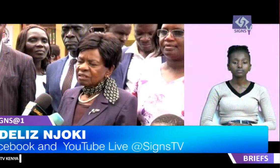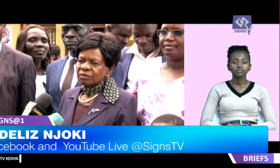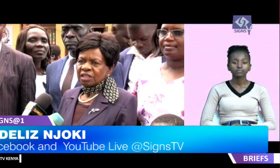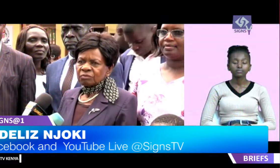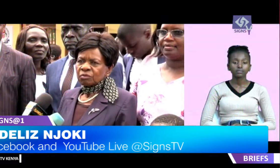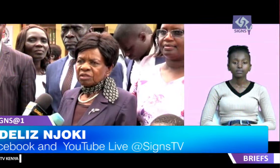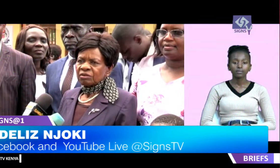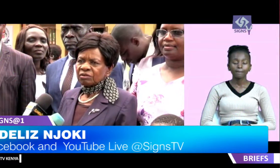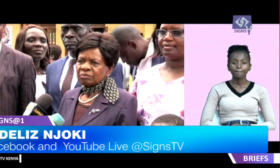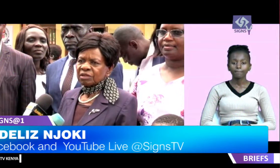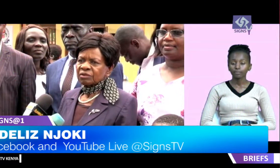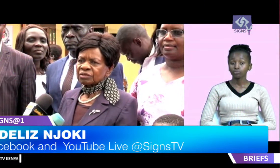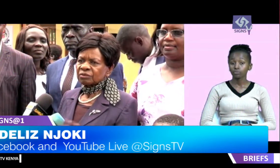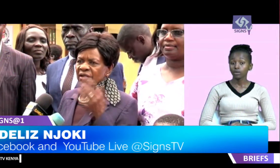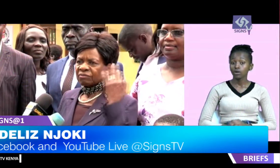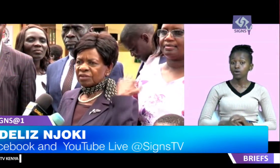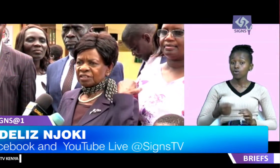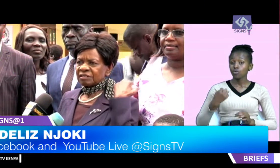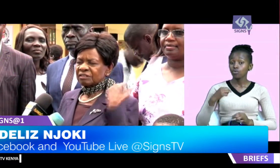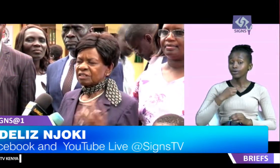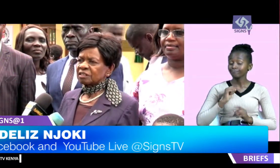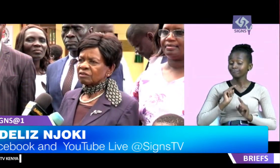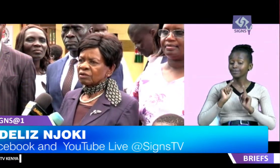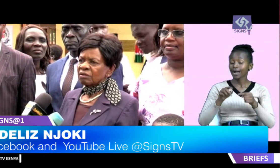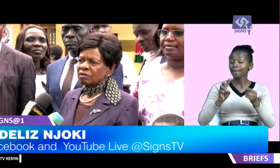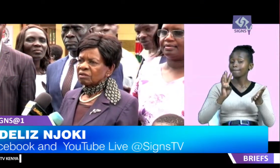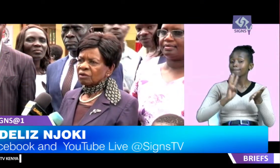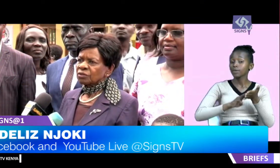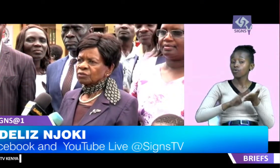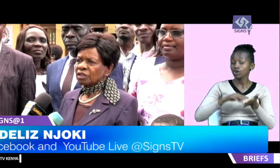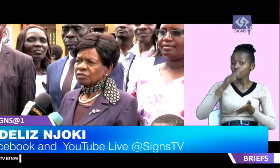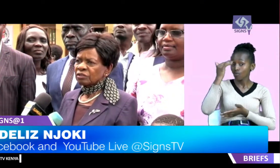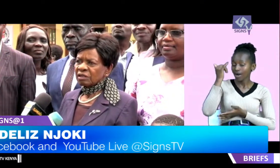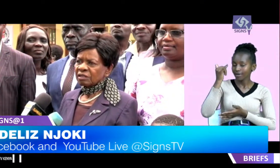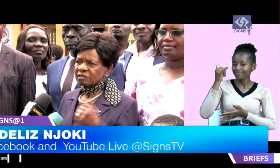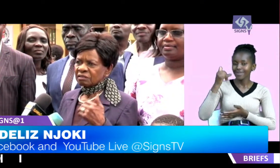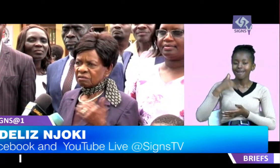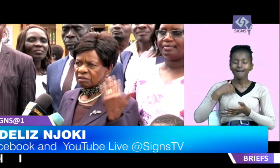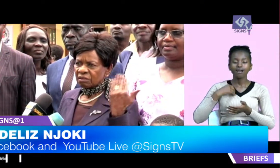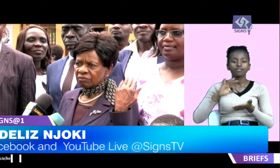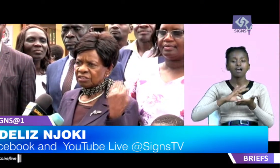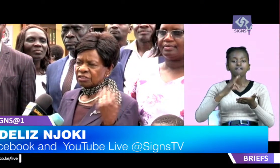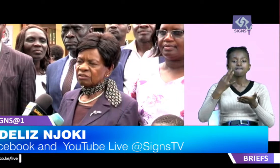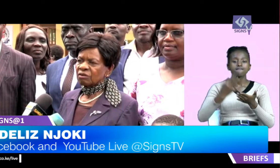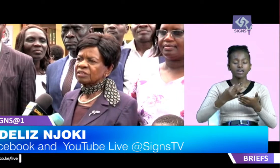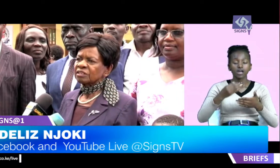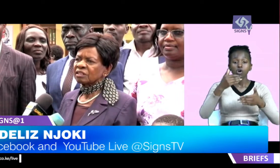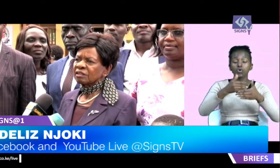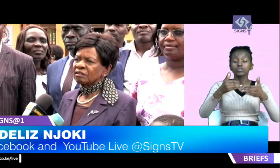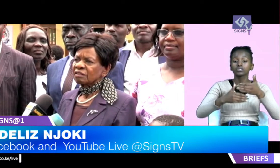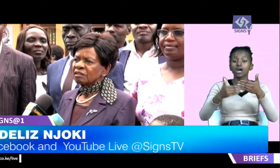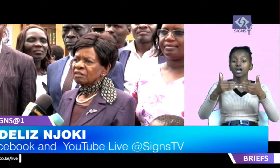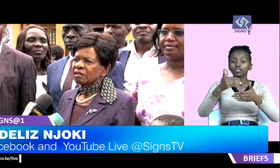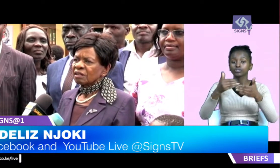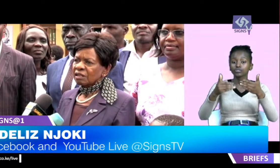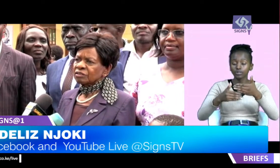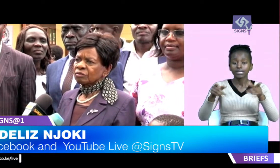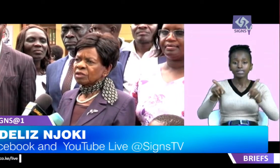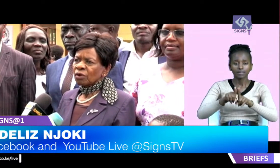We came to Migori because we have funded the construction and furnishing of this classroom and